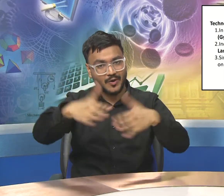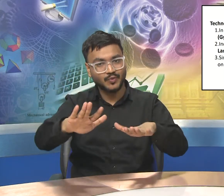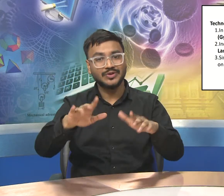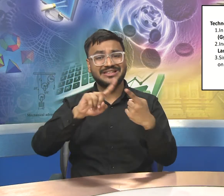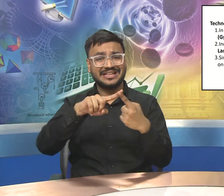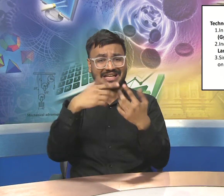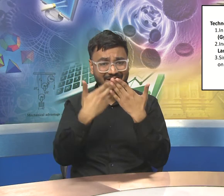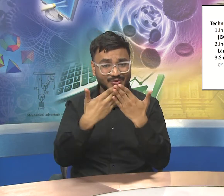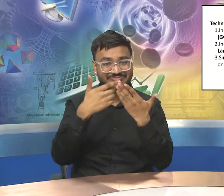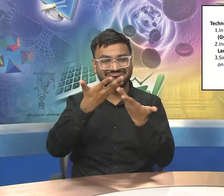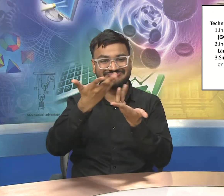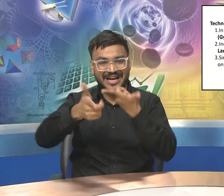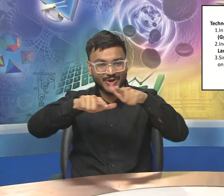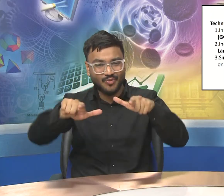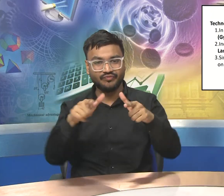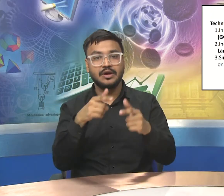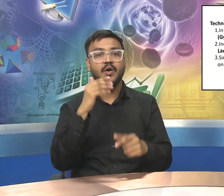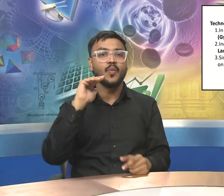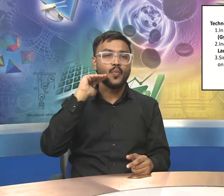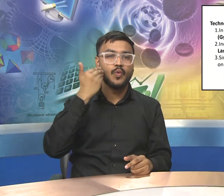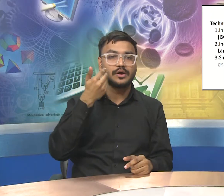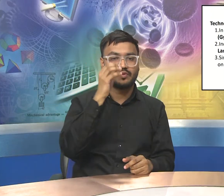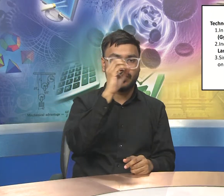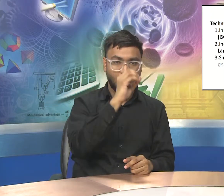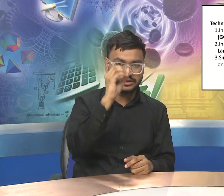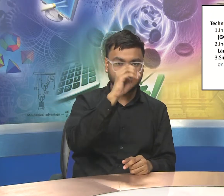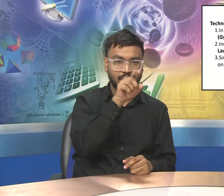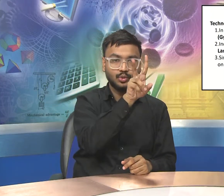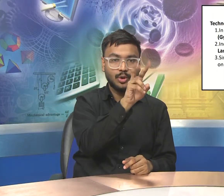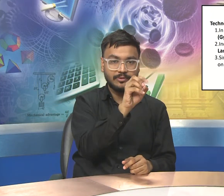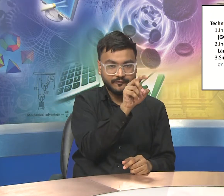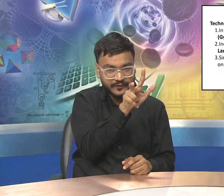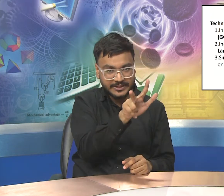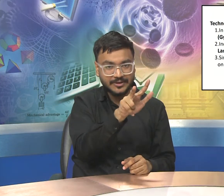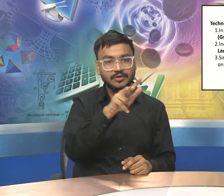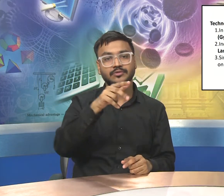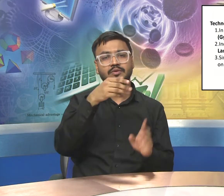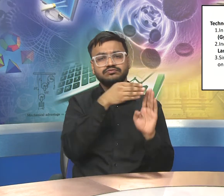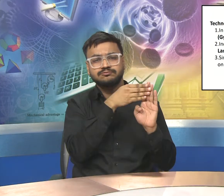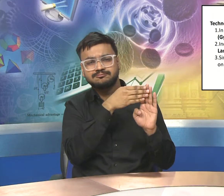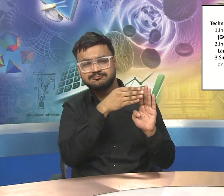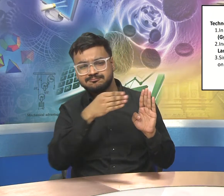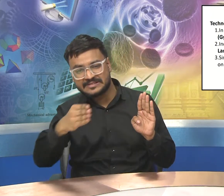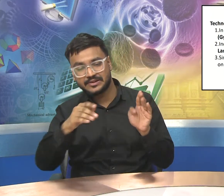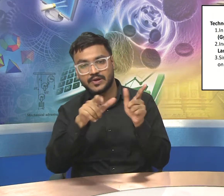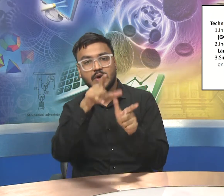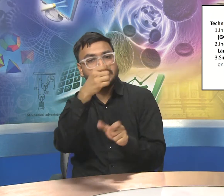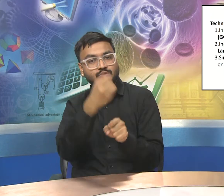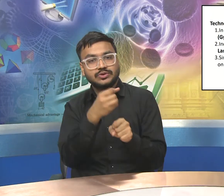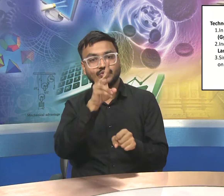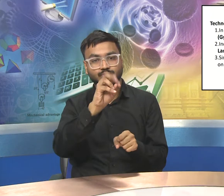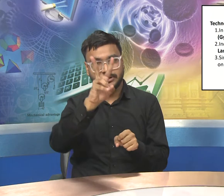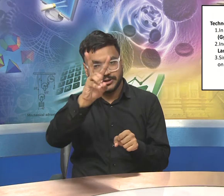24/7 educational TV channel in sign language, which is from